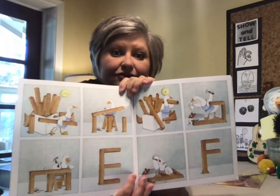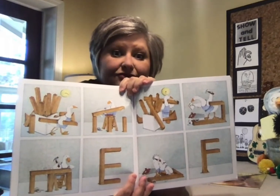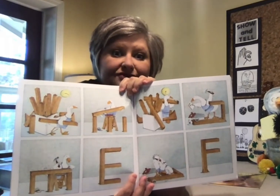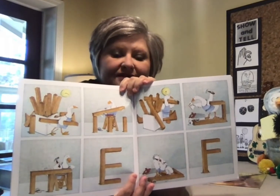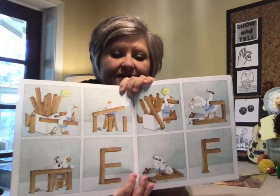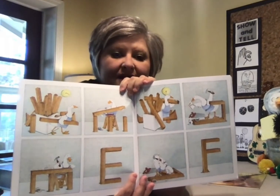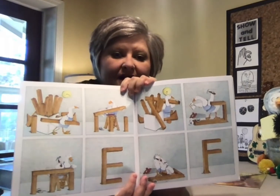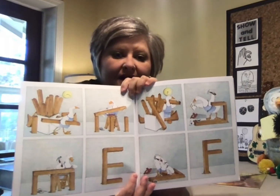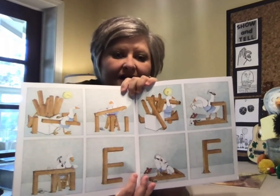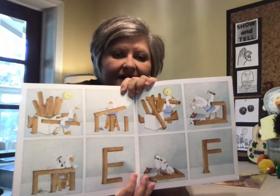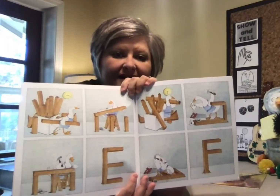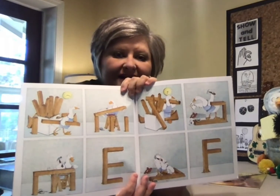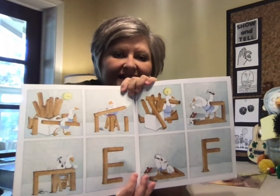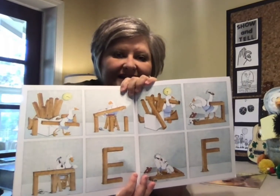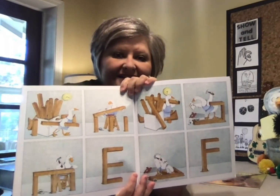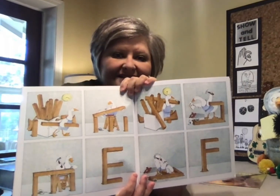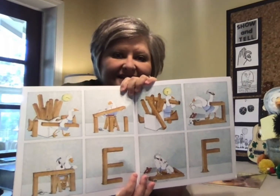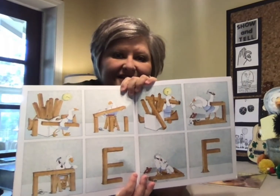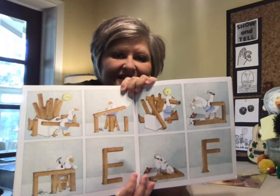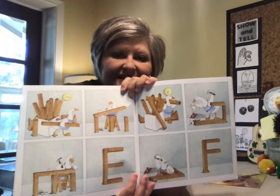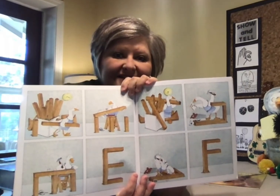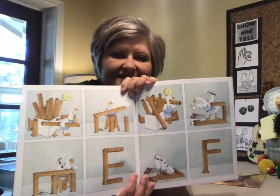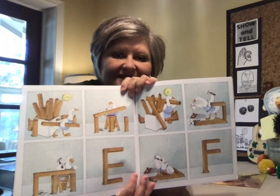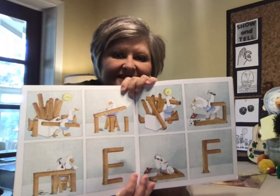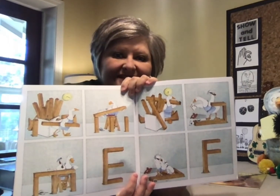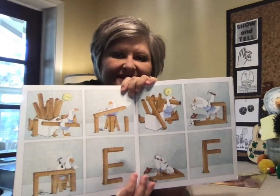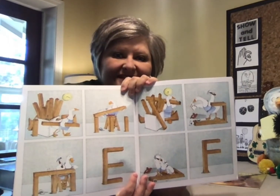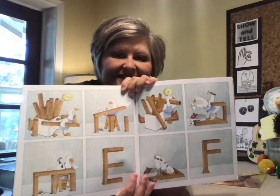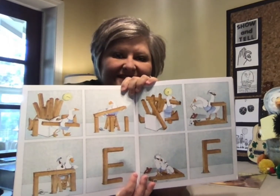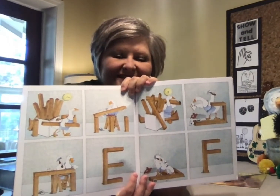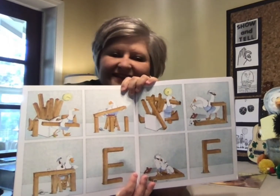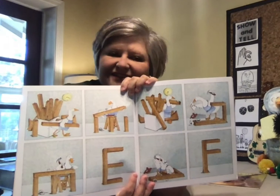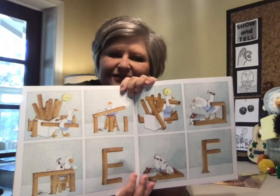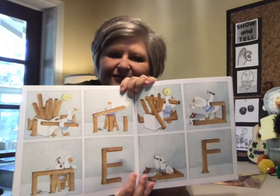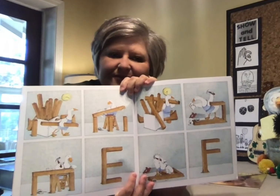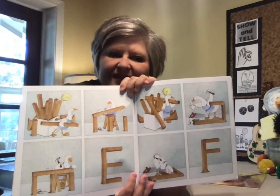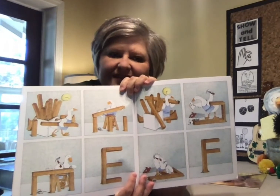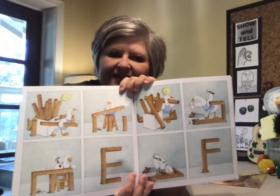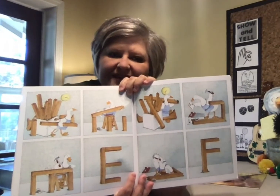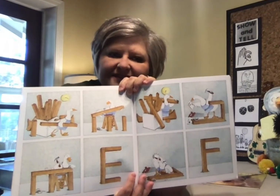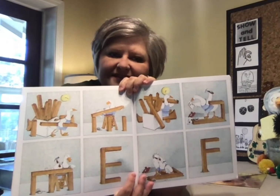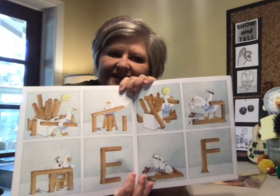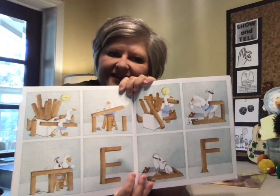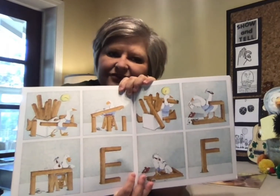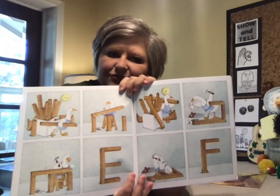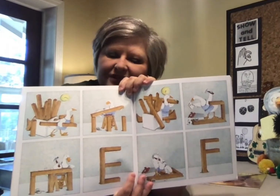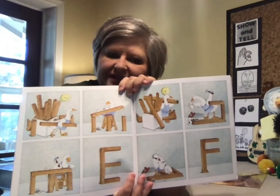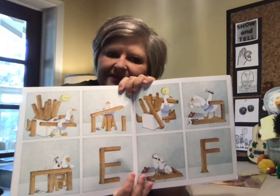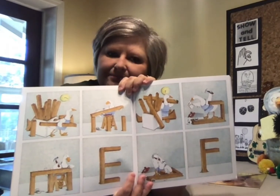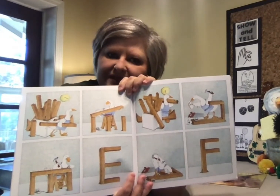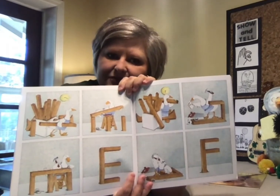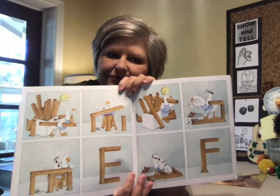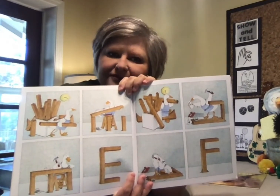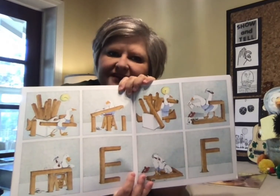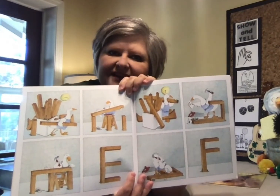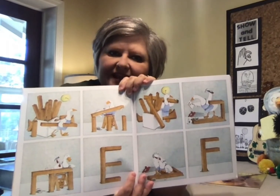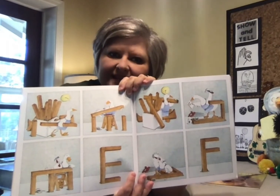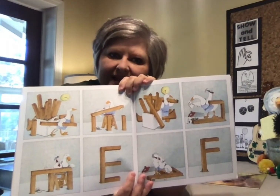letters. It does. Do you think that a duck can really build